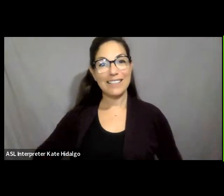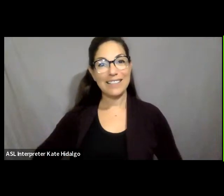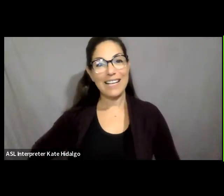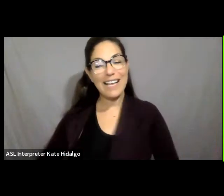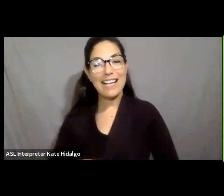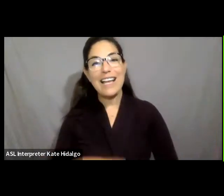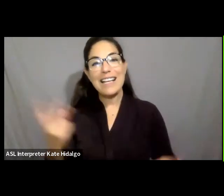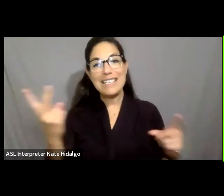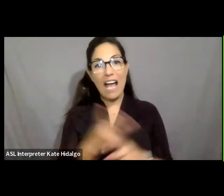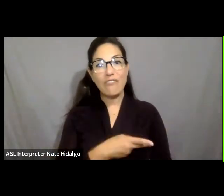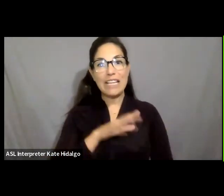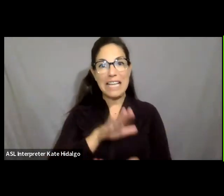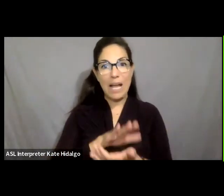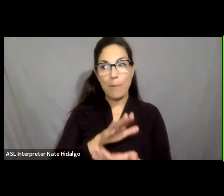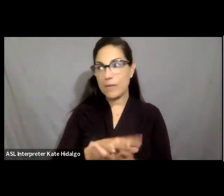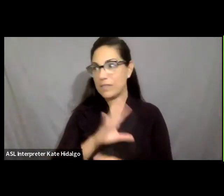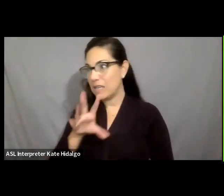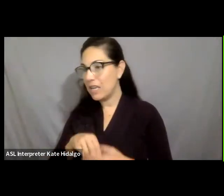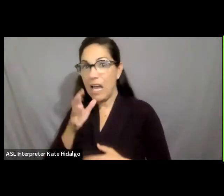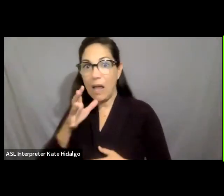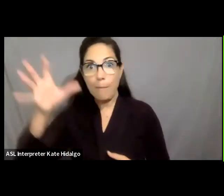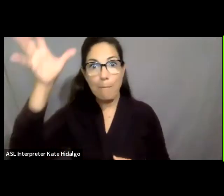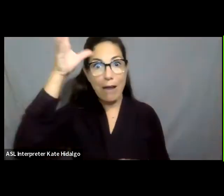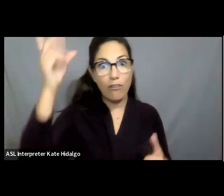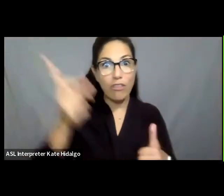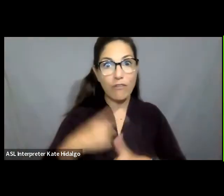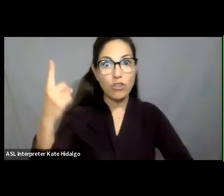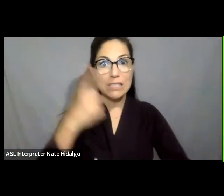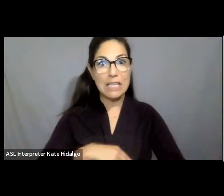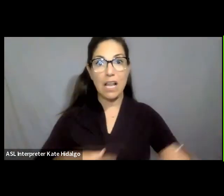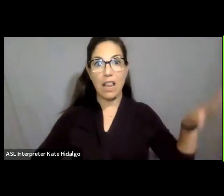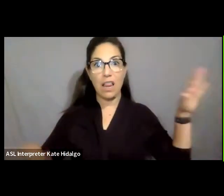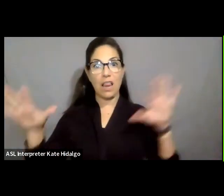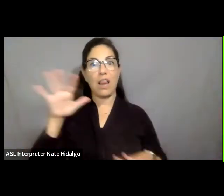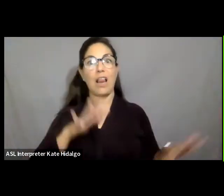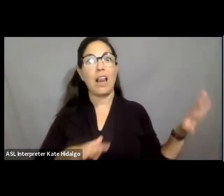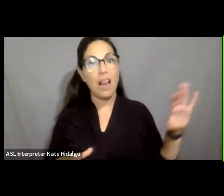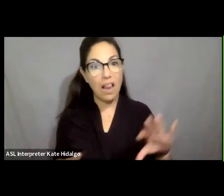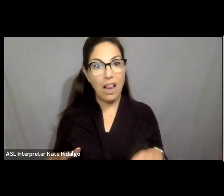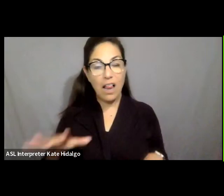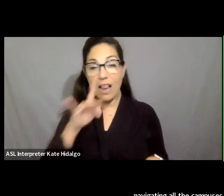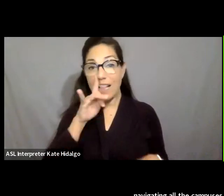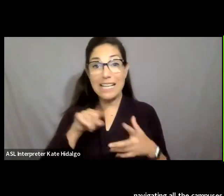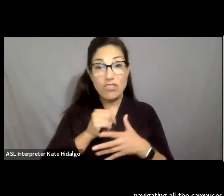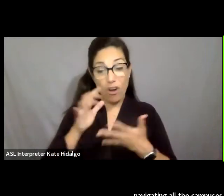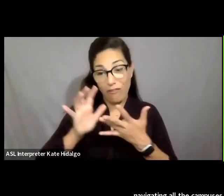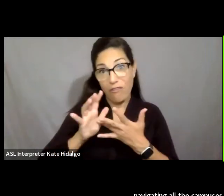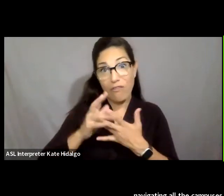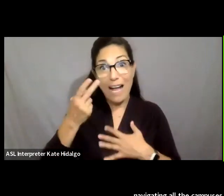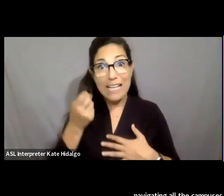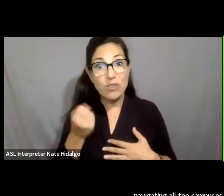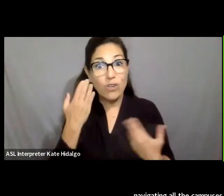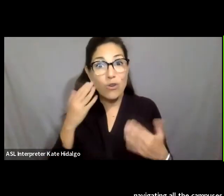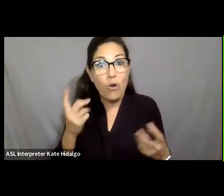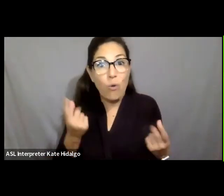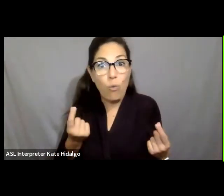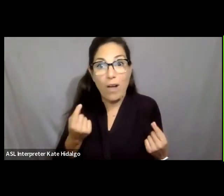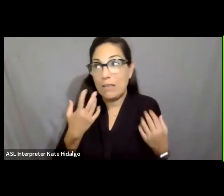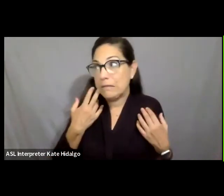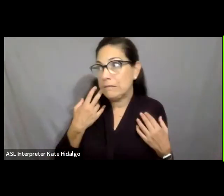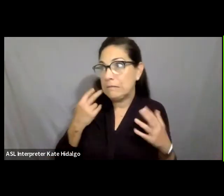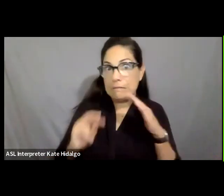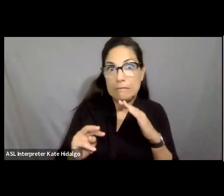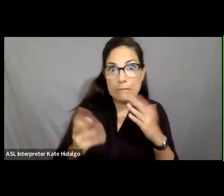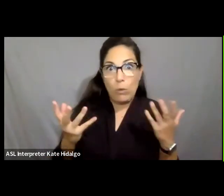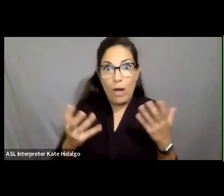all the campuses and being a parent the first day. And when the kids start freshman year, it's like, you don't know what to expect.